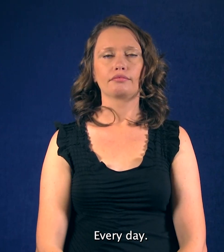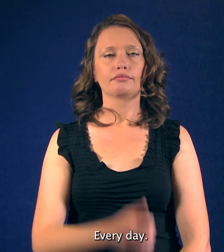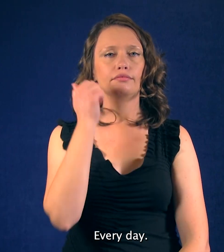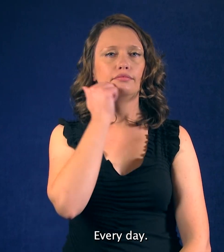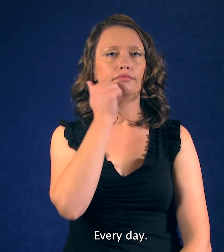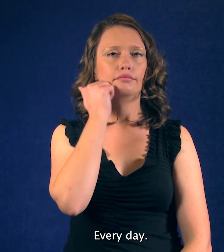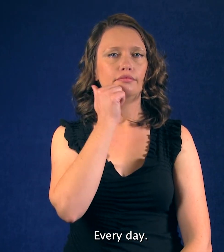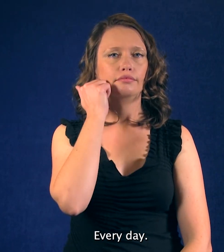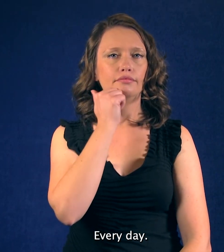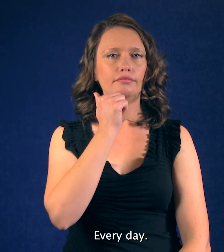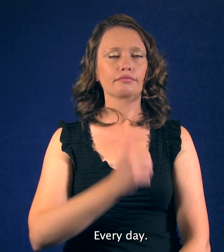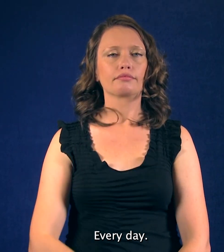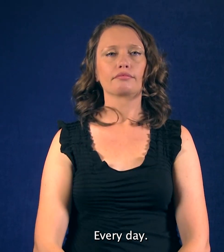Every day.